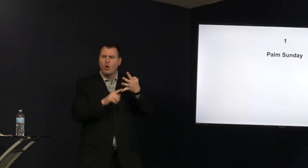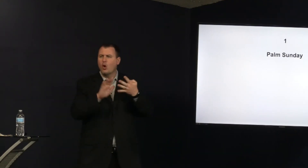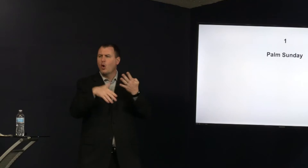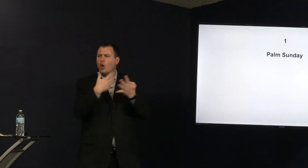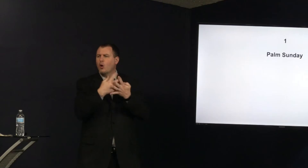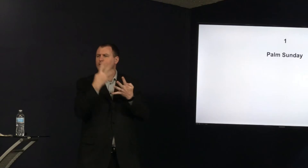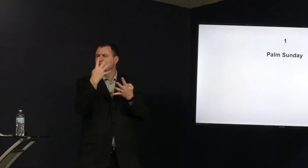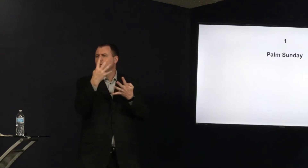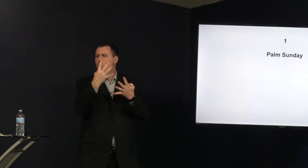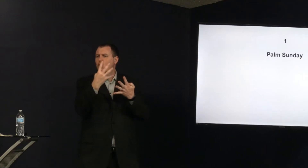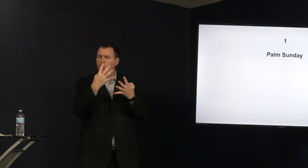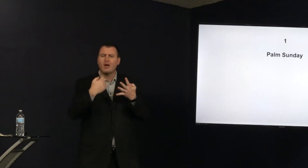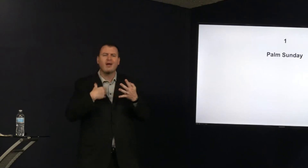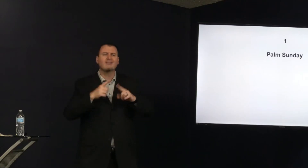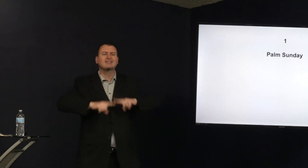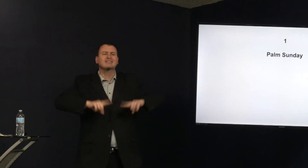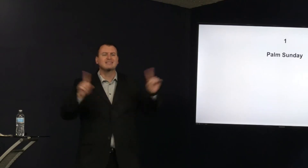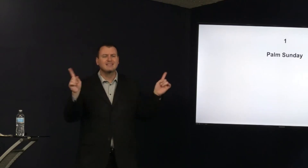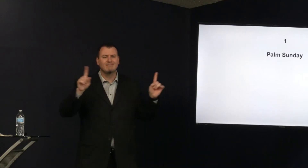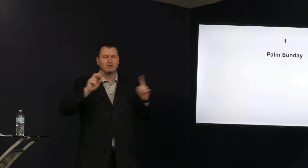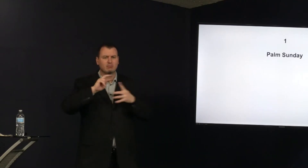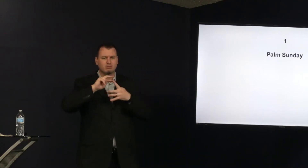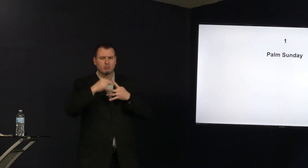And so all 4 of those